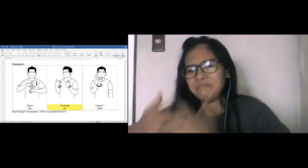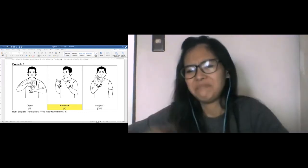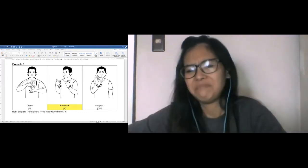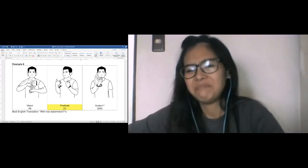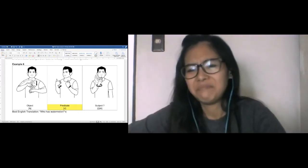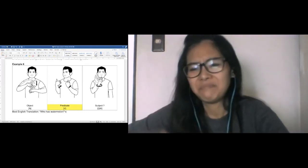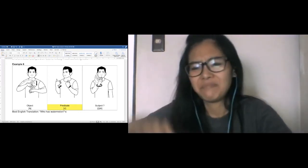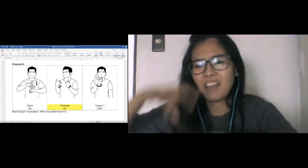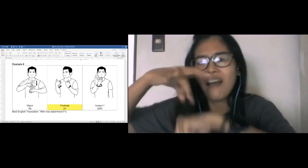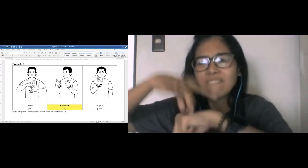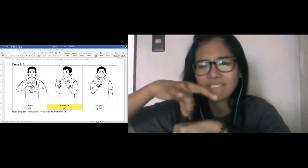No. But I mean,